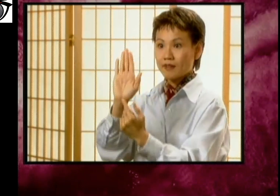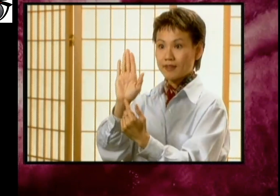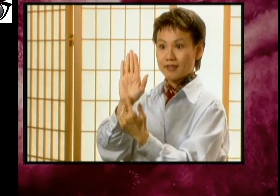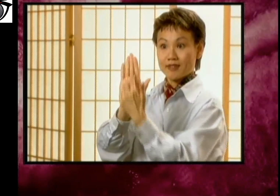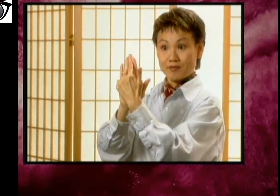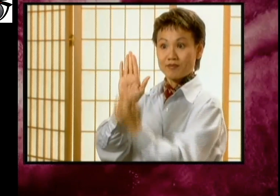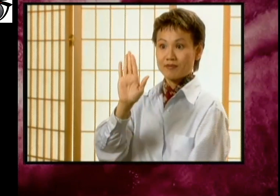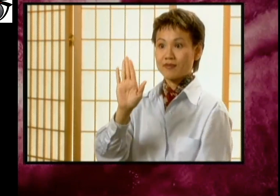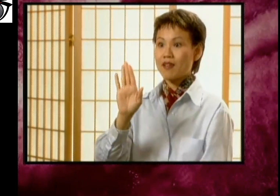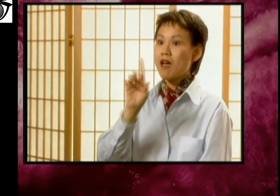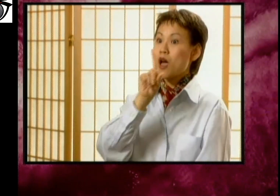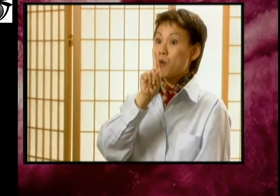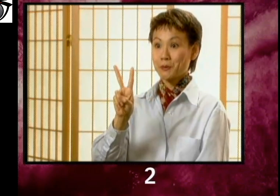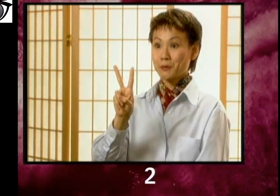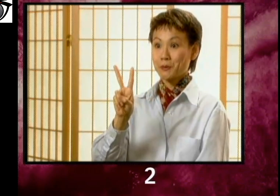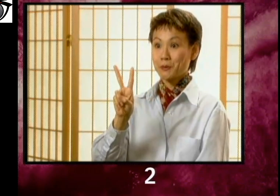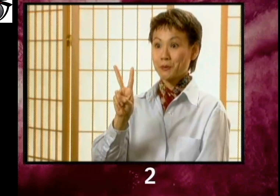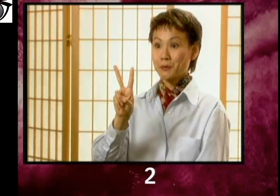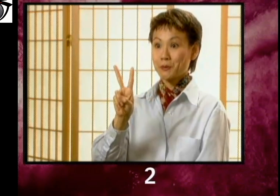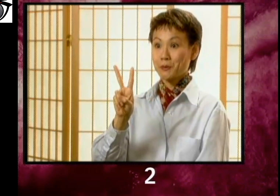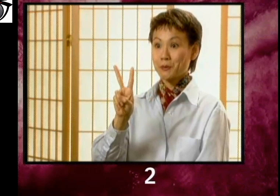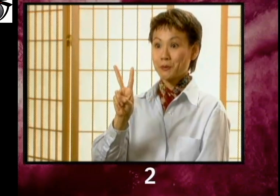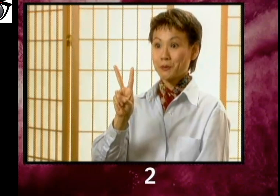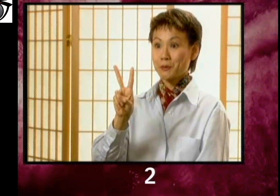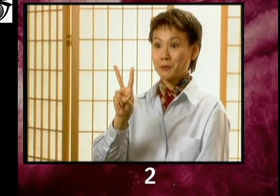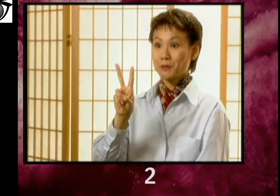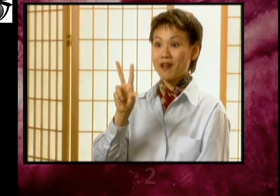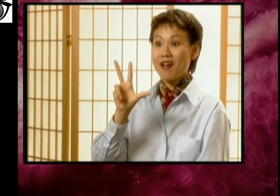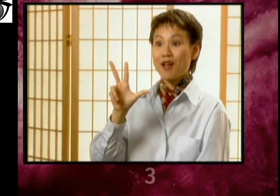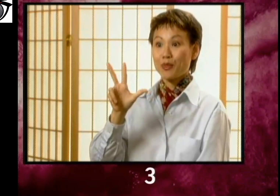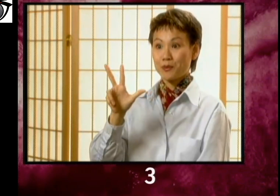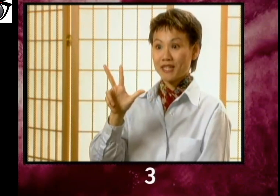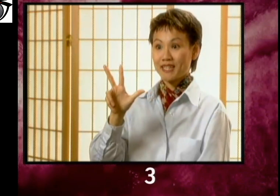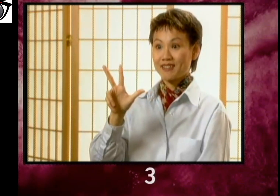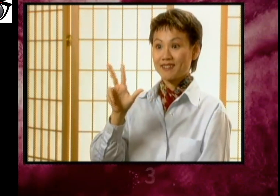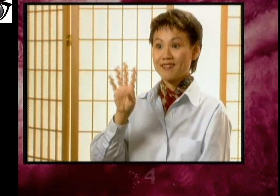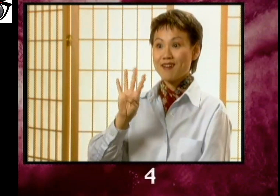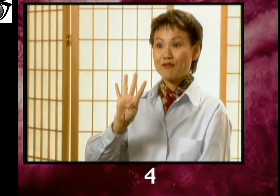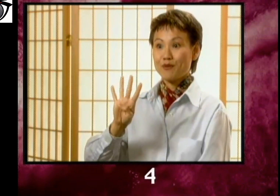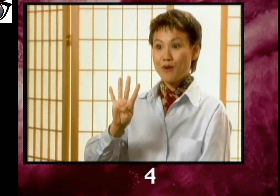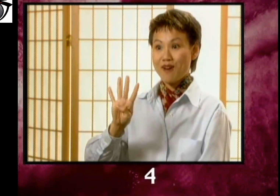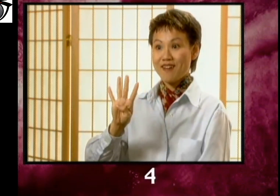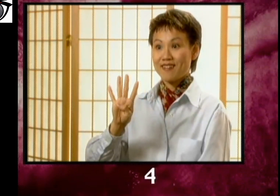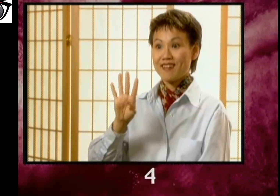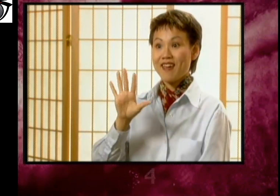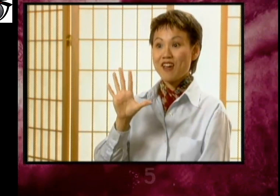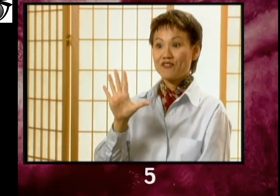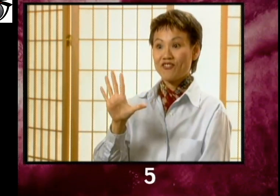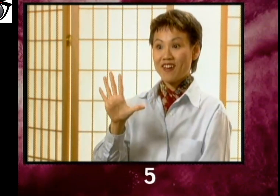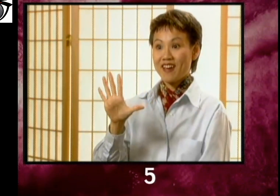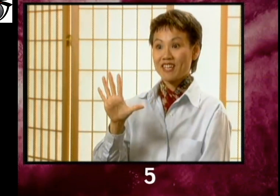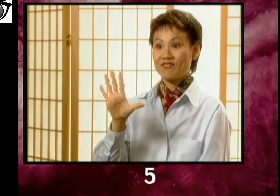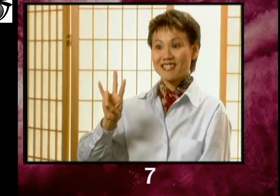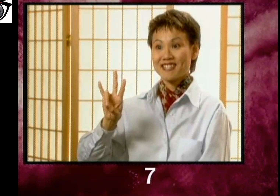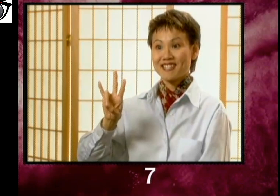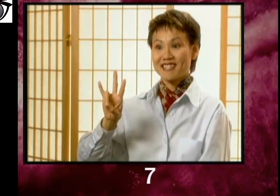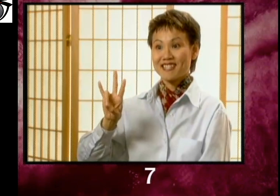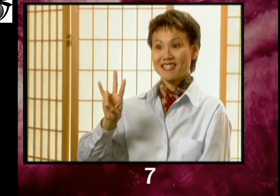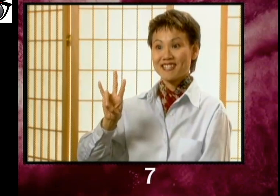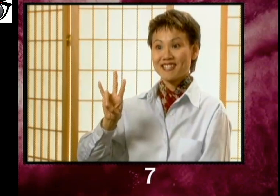palm facing forward. 1, 2, 3, 4,